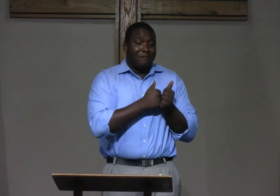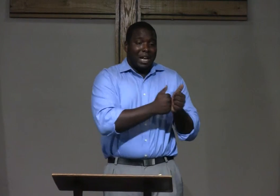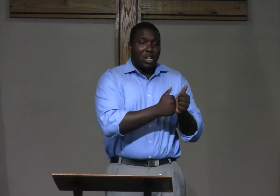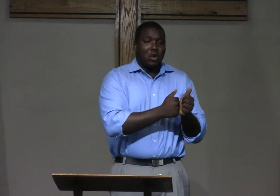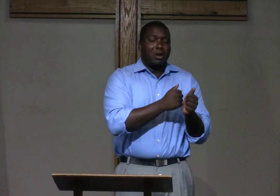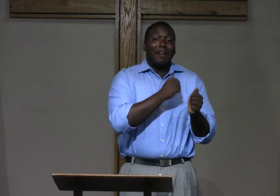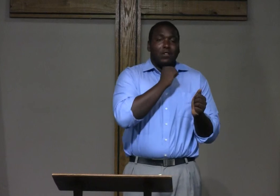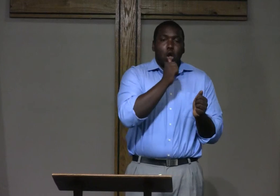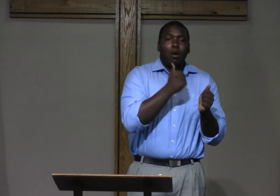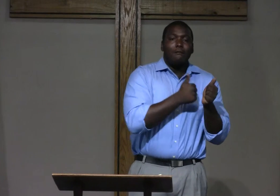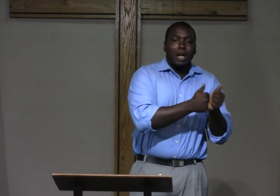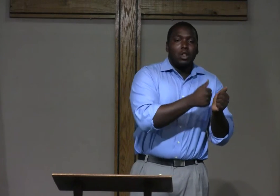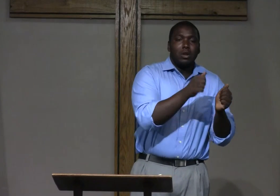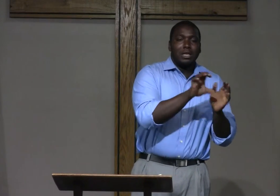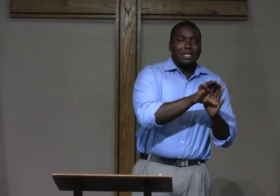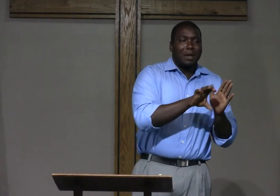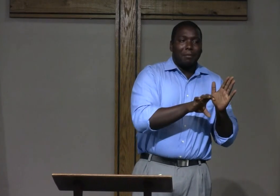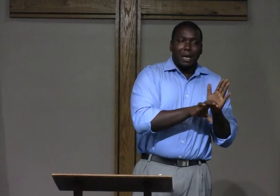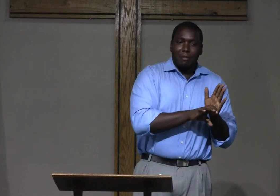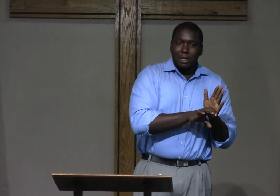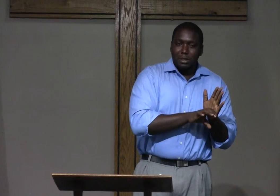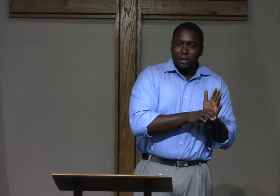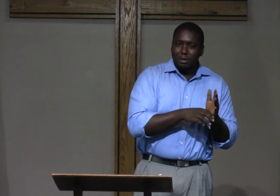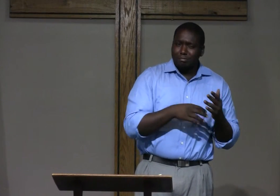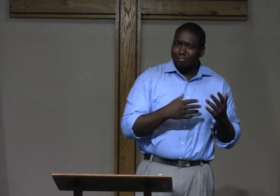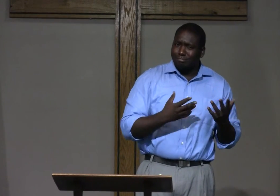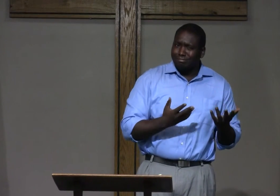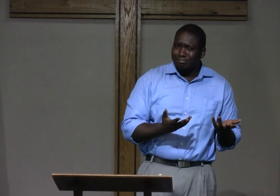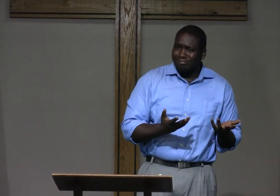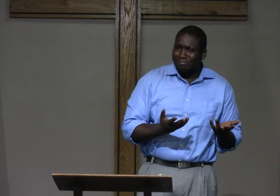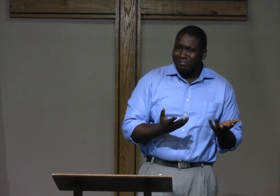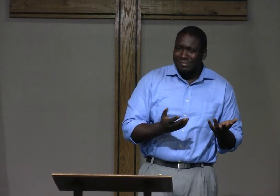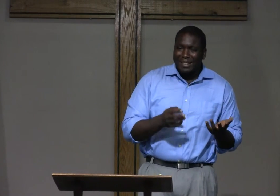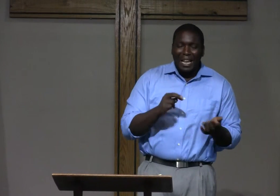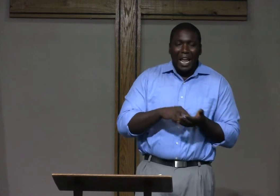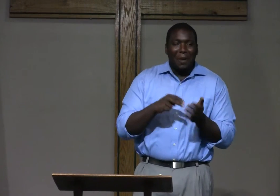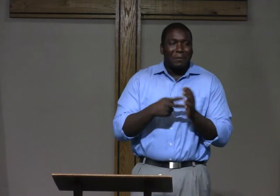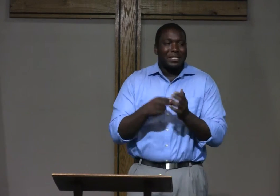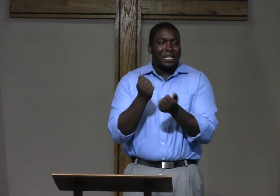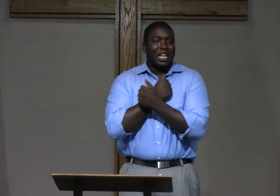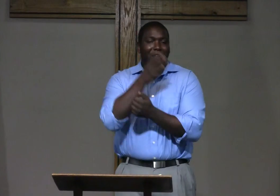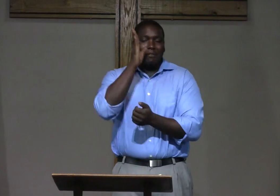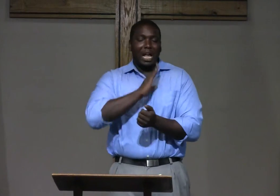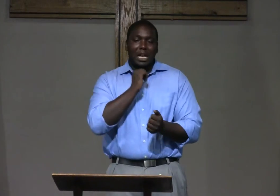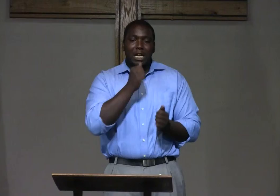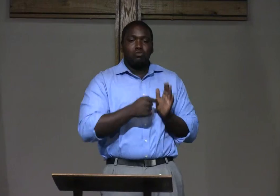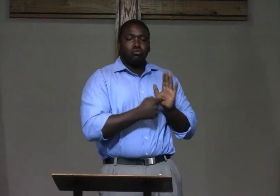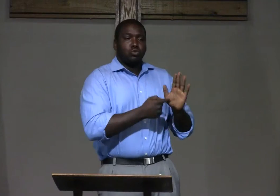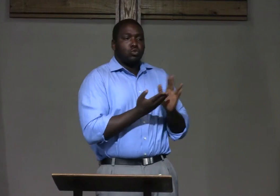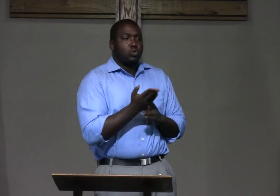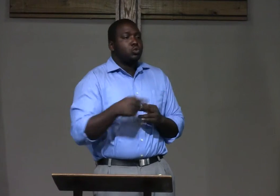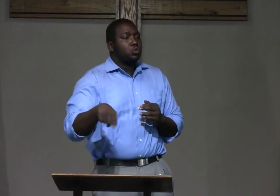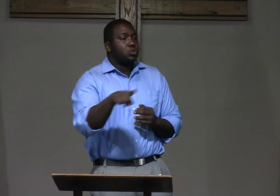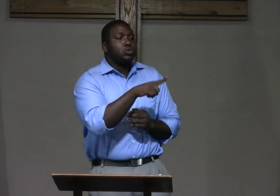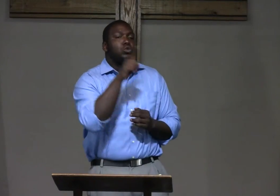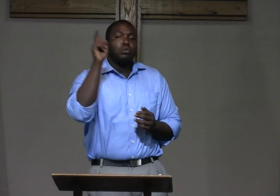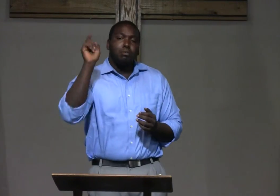And it said, essentially, if you don't follow God's commandments, then